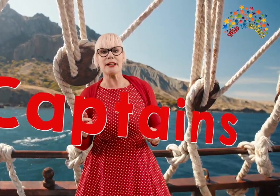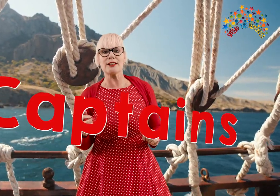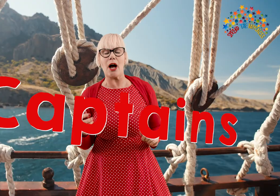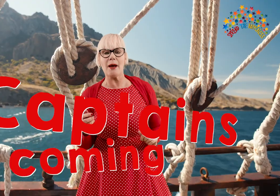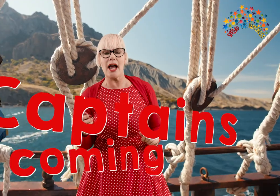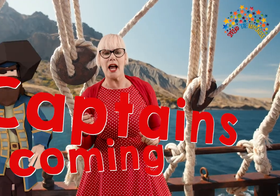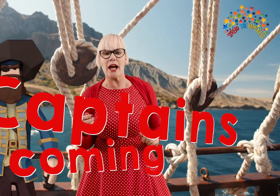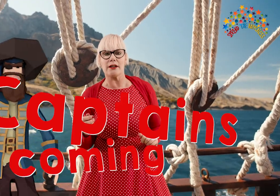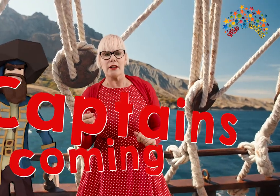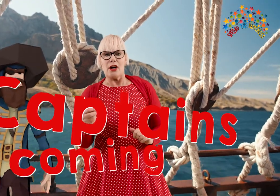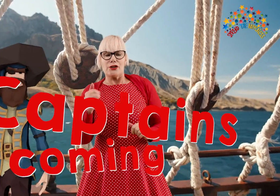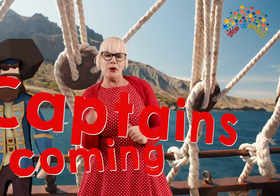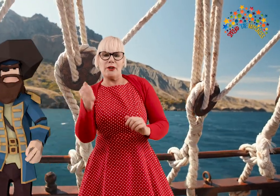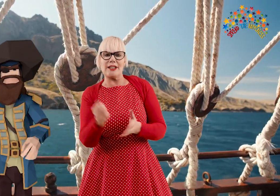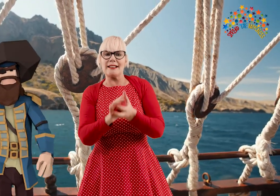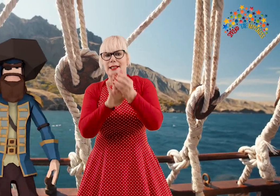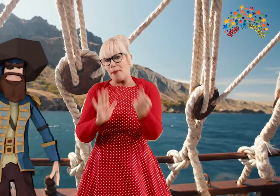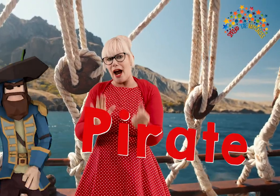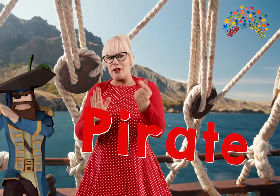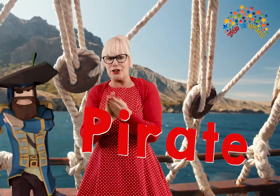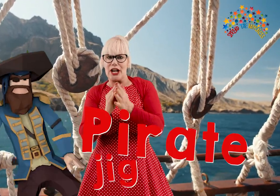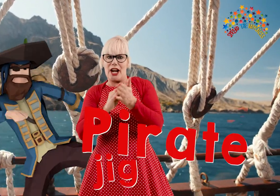Captain's coming! Do the dance, the pirate jig!